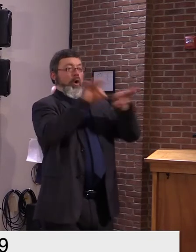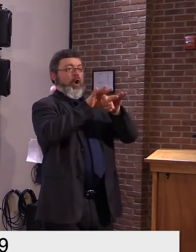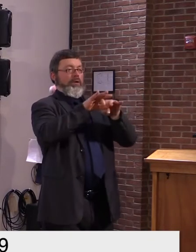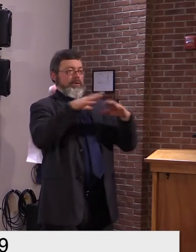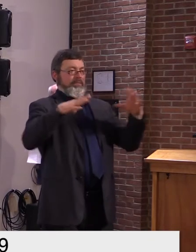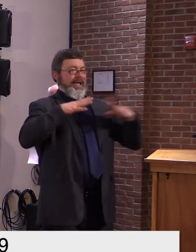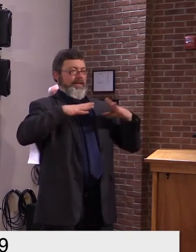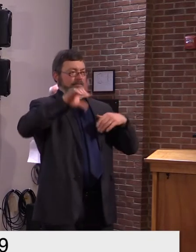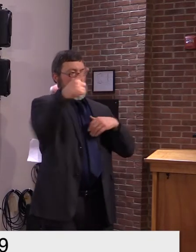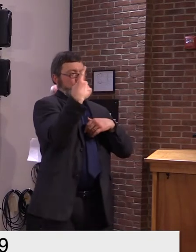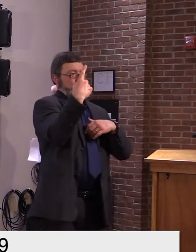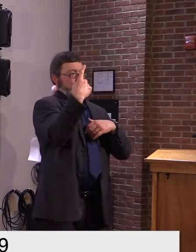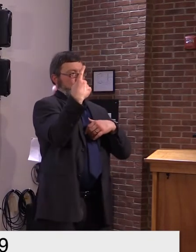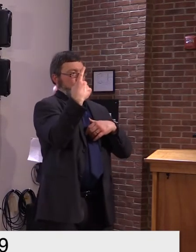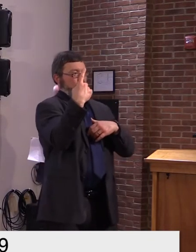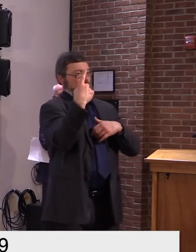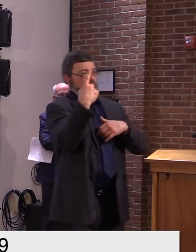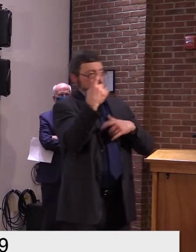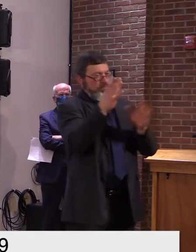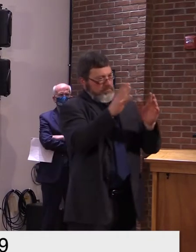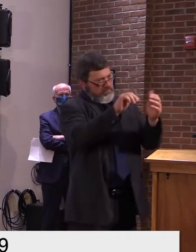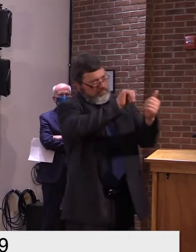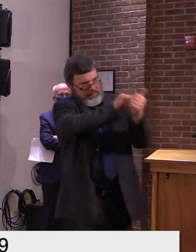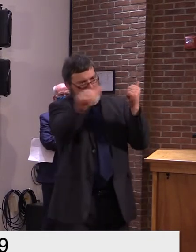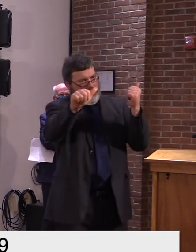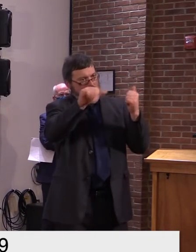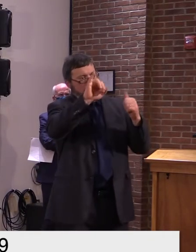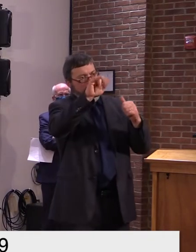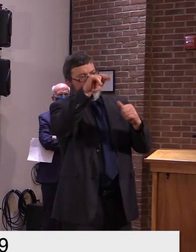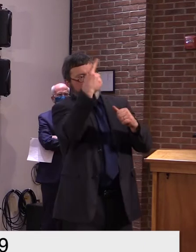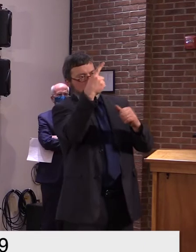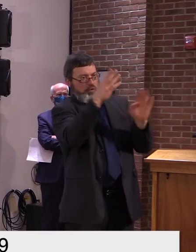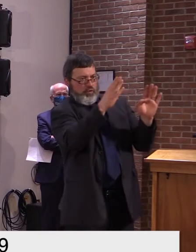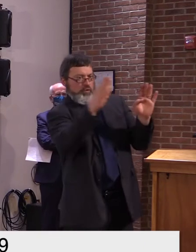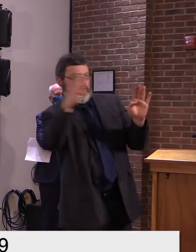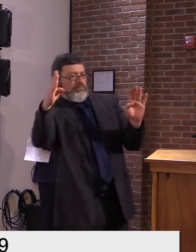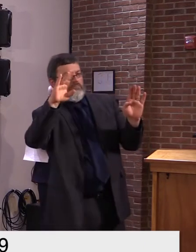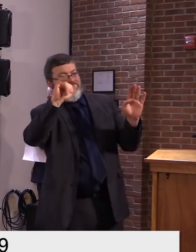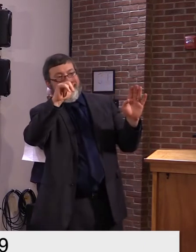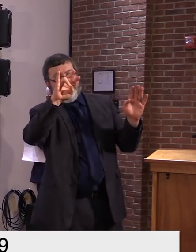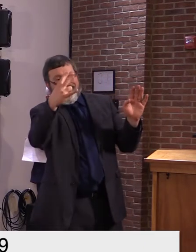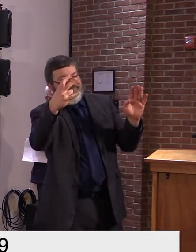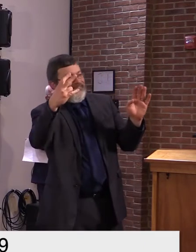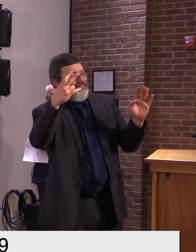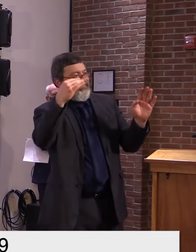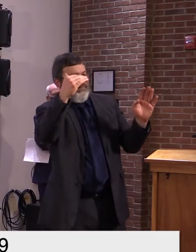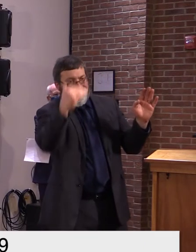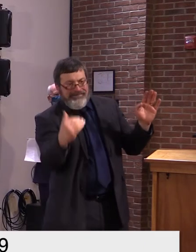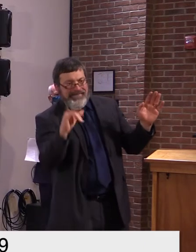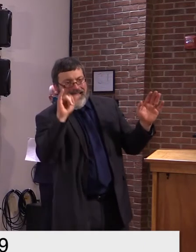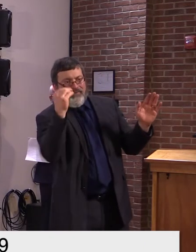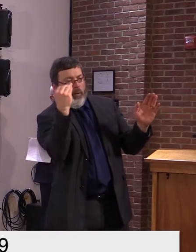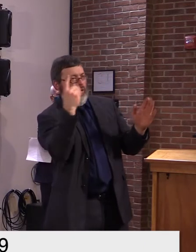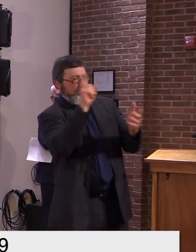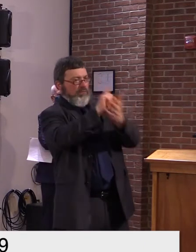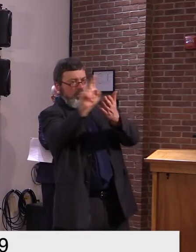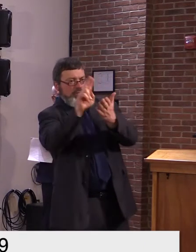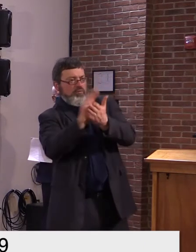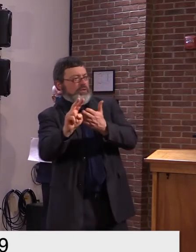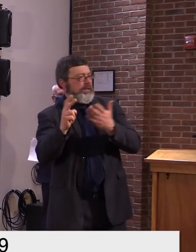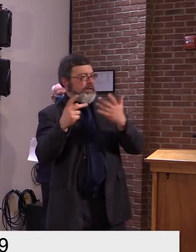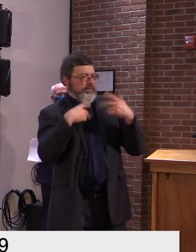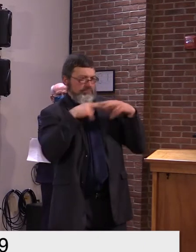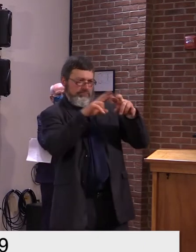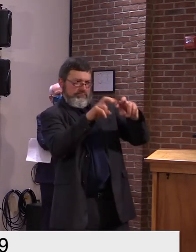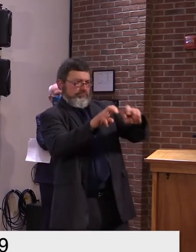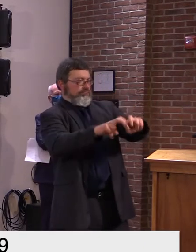Year's. So you take 7 to 14 days after both of those days will give us a good